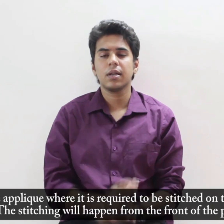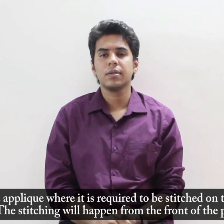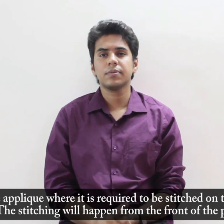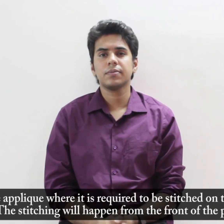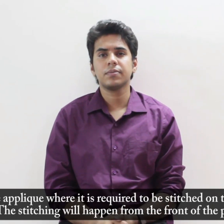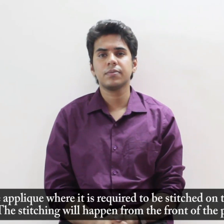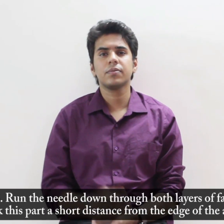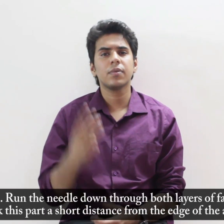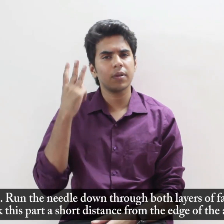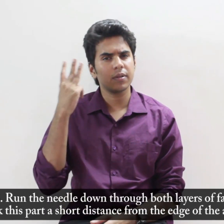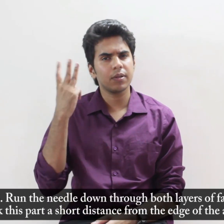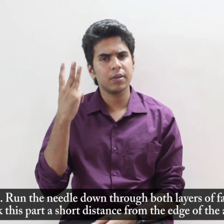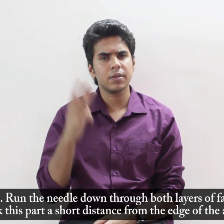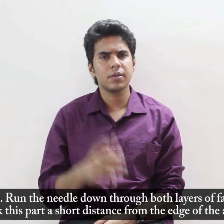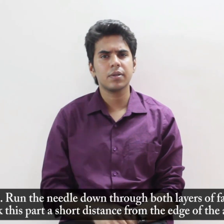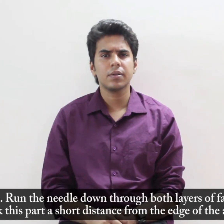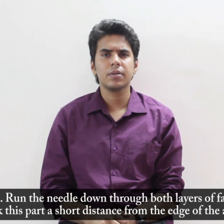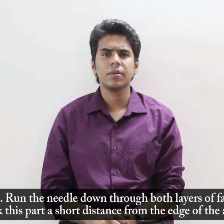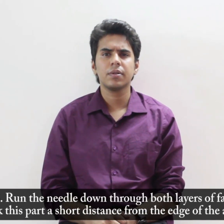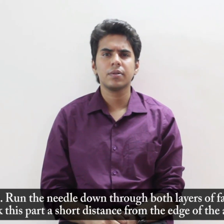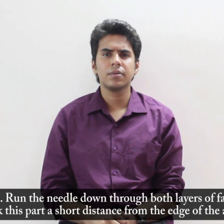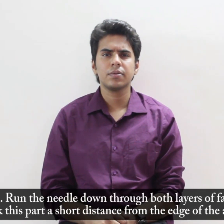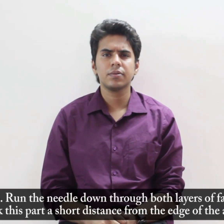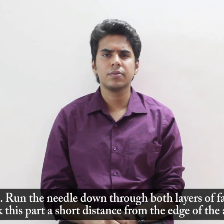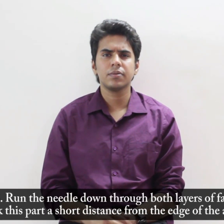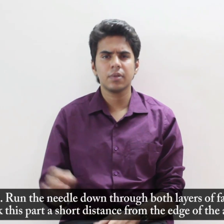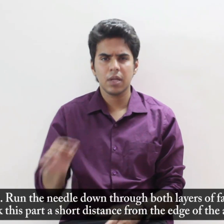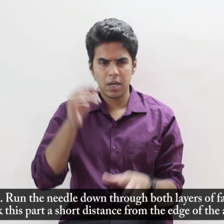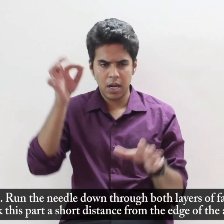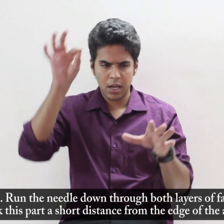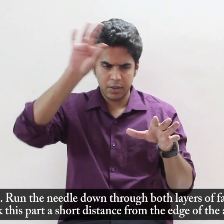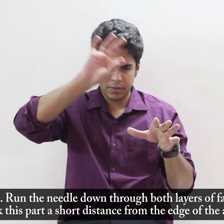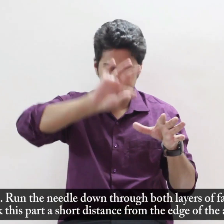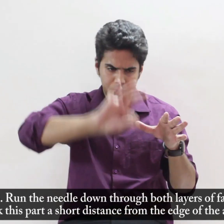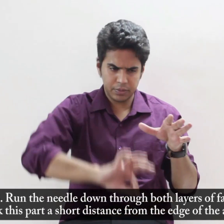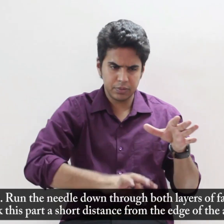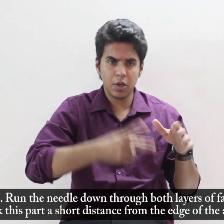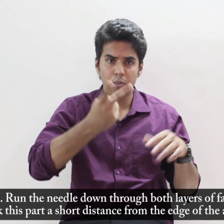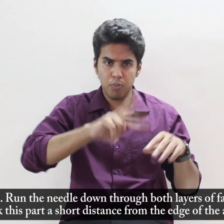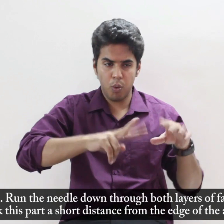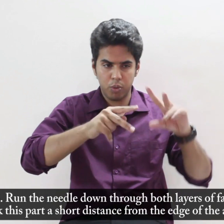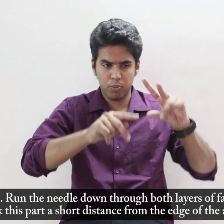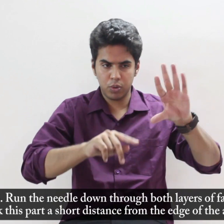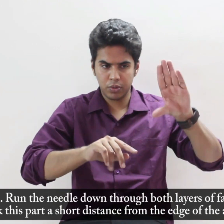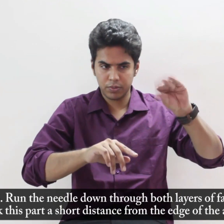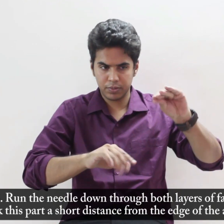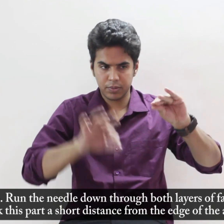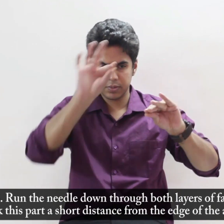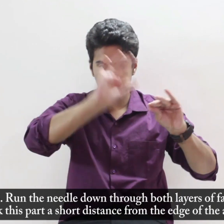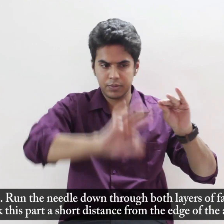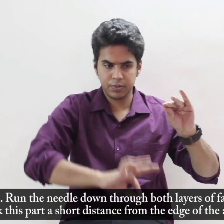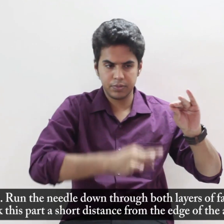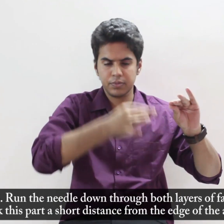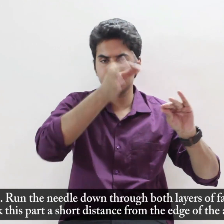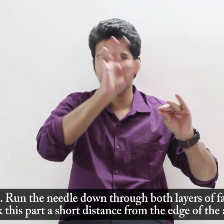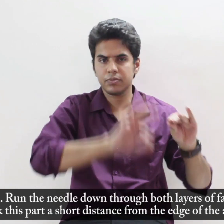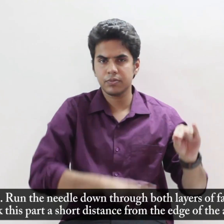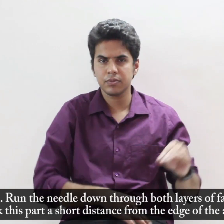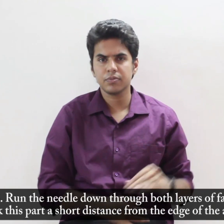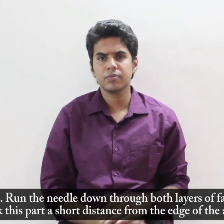Number 3. Run the needle down through both layers of fabric. Work this part a short distance from the edge of the